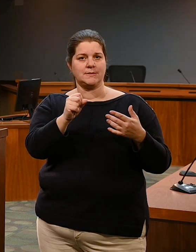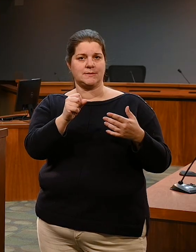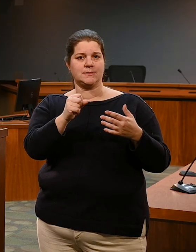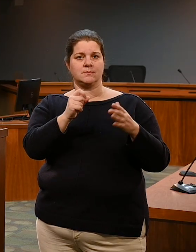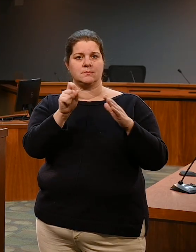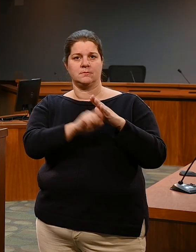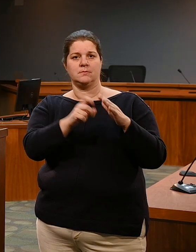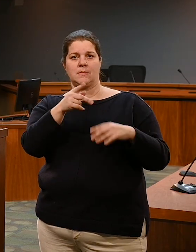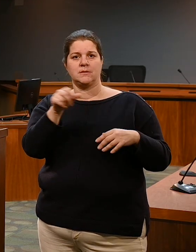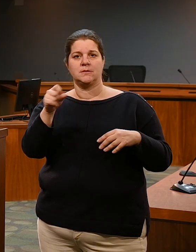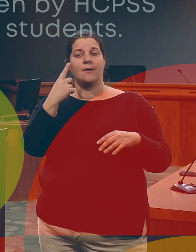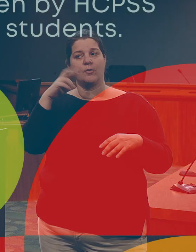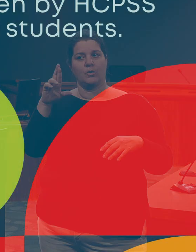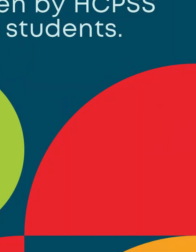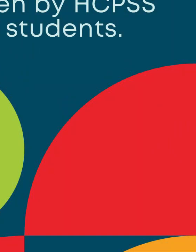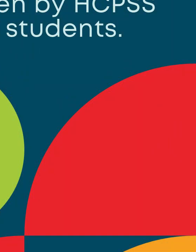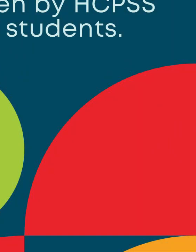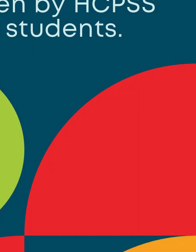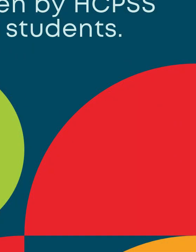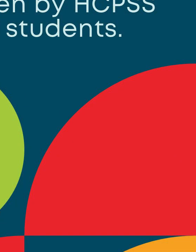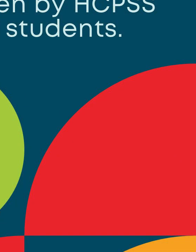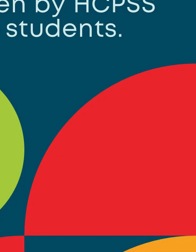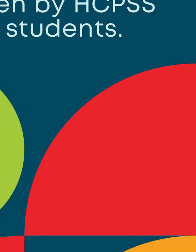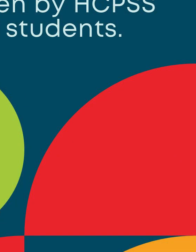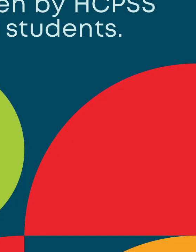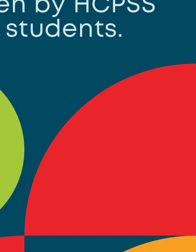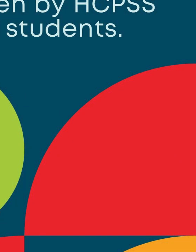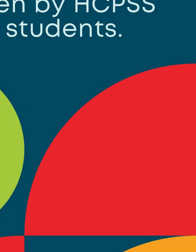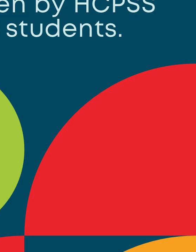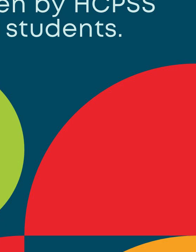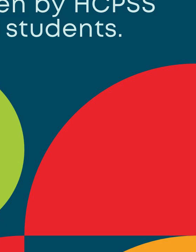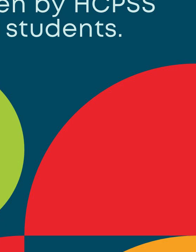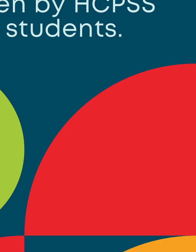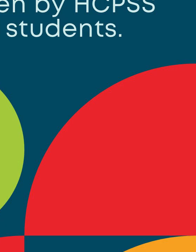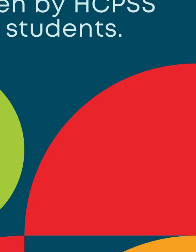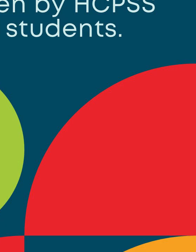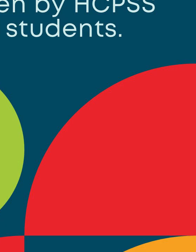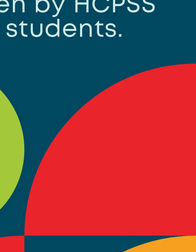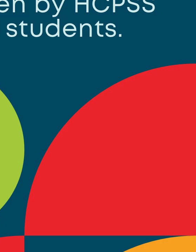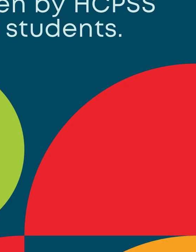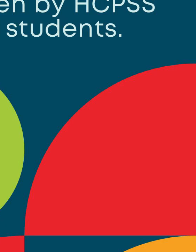And because of this initiative, last school year we saw more than